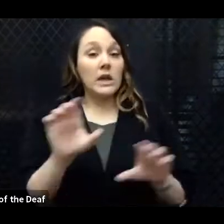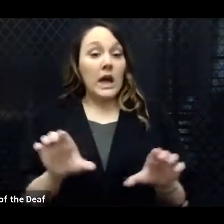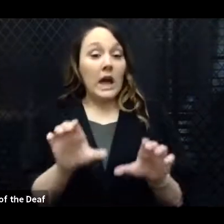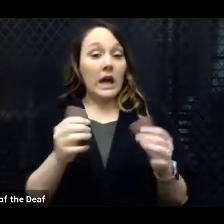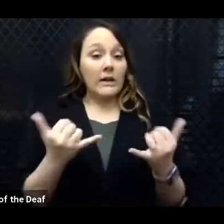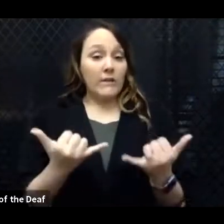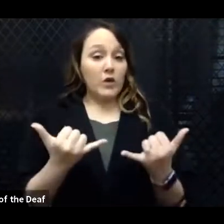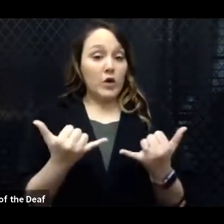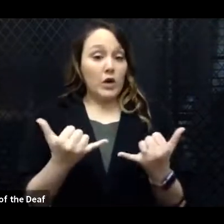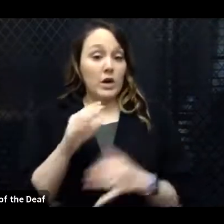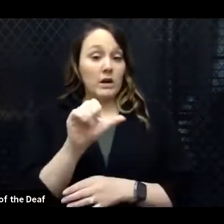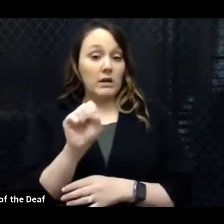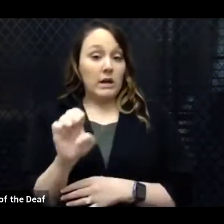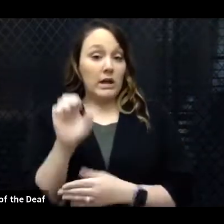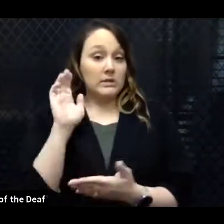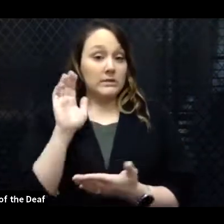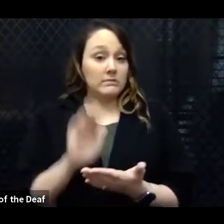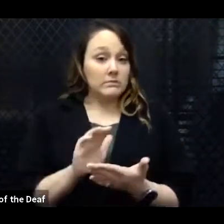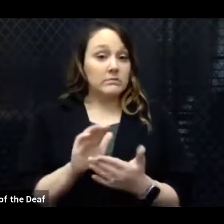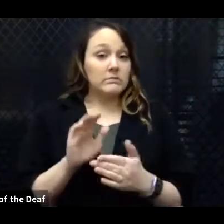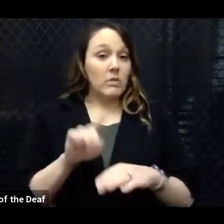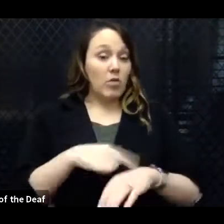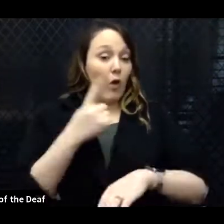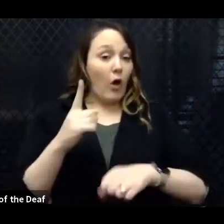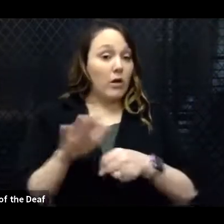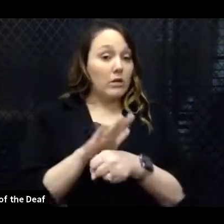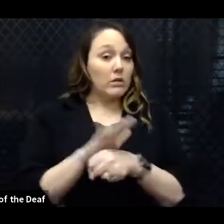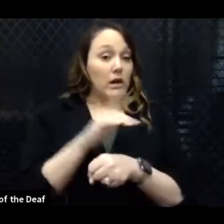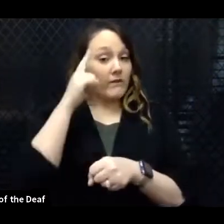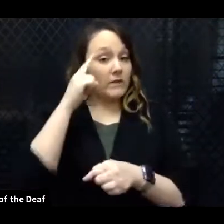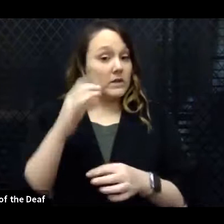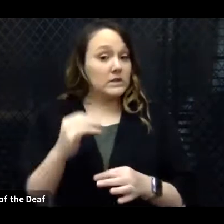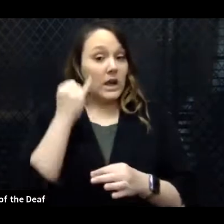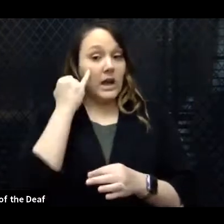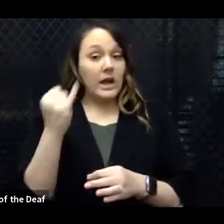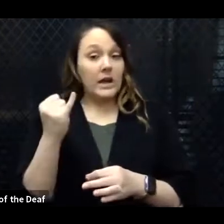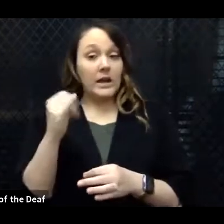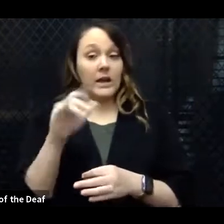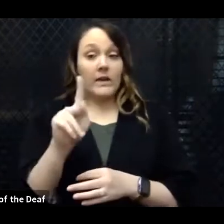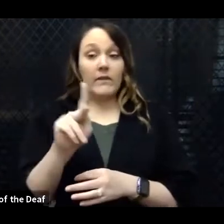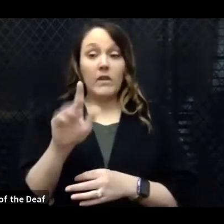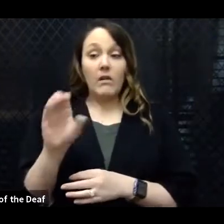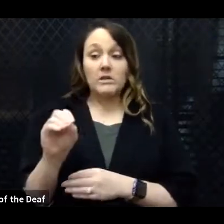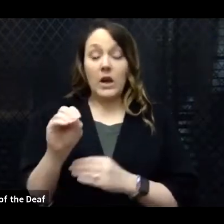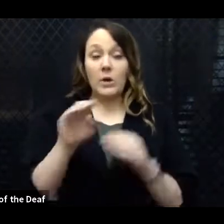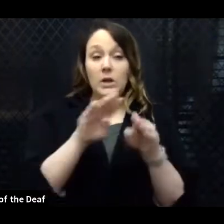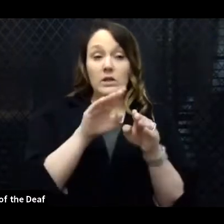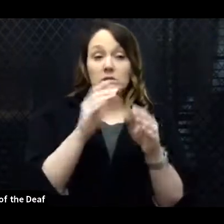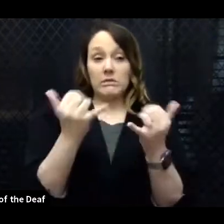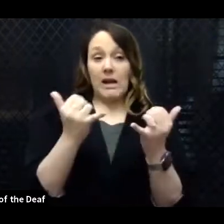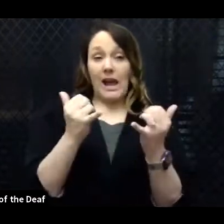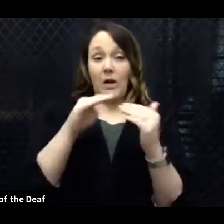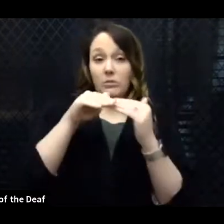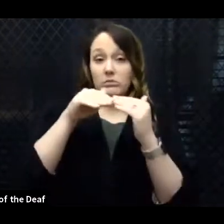been decreasing long enough to determine whether Knox County is trending downward?